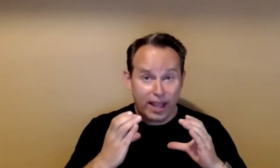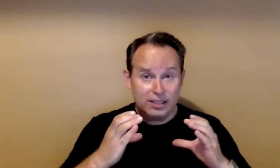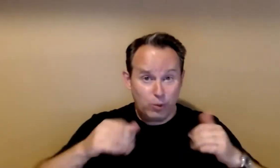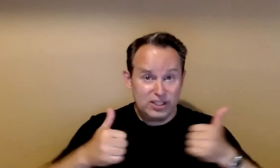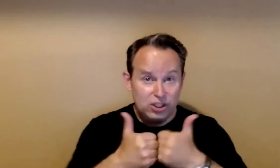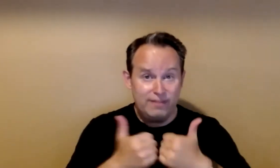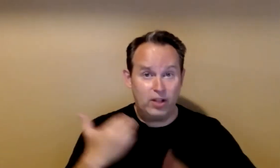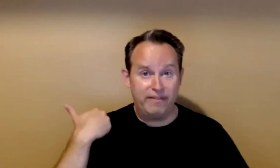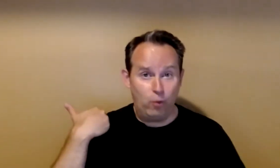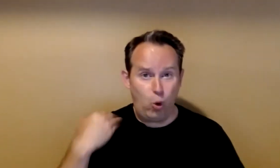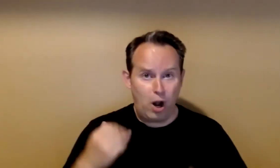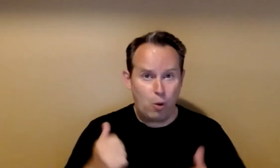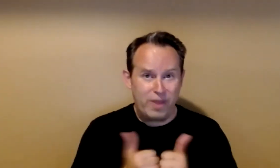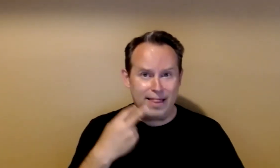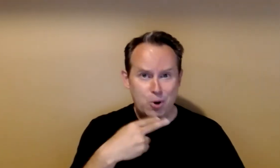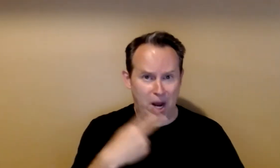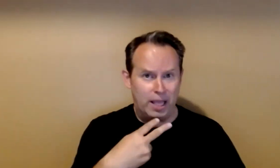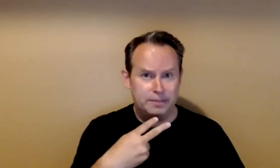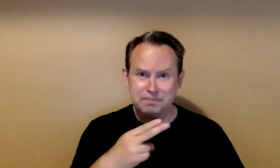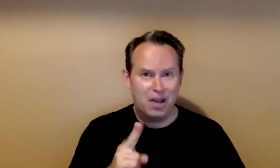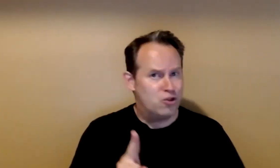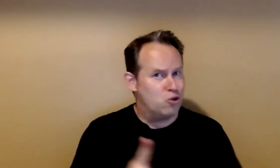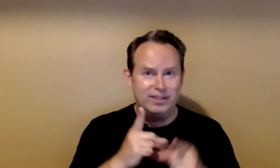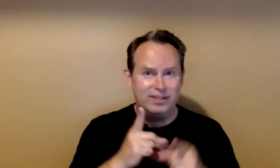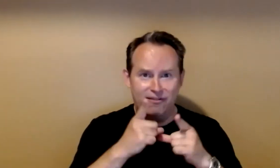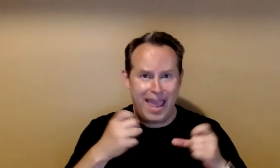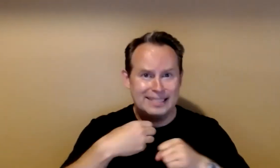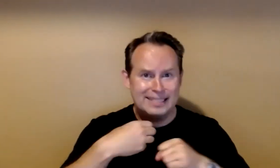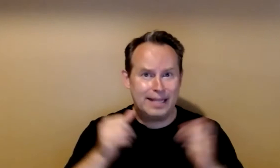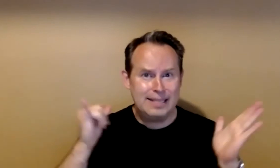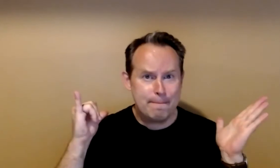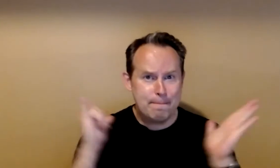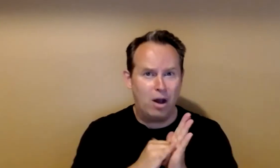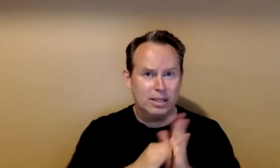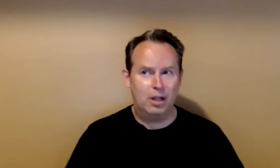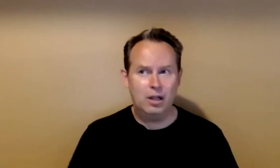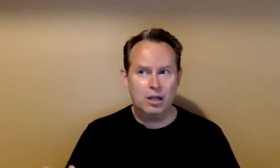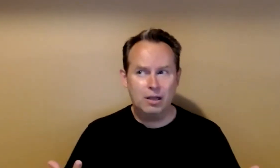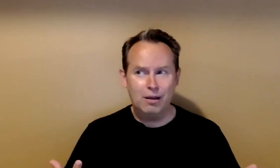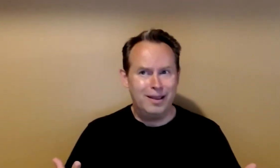If communication was difficult before with lip reading, the use of masks made it